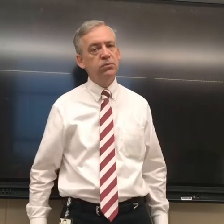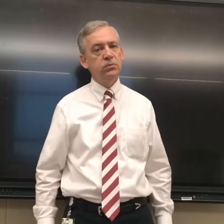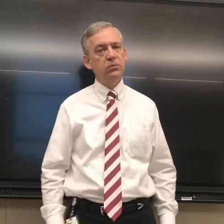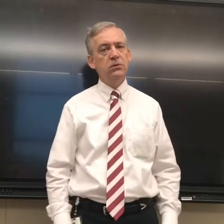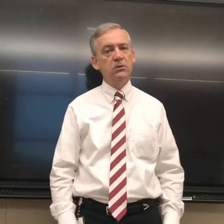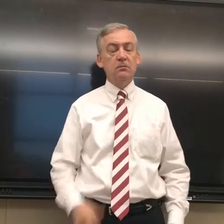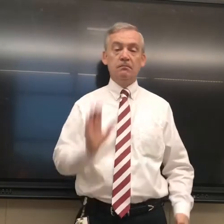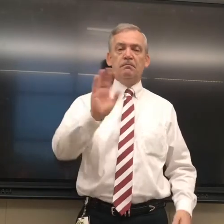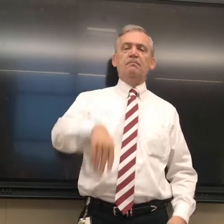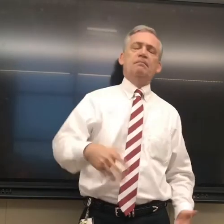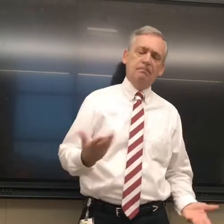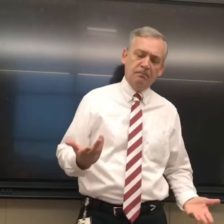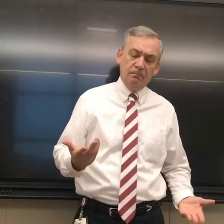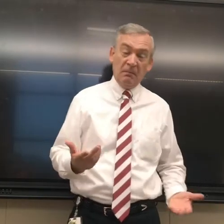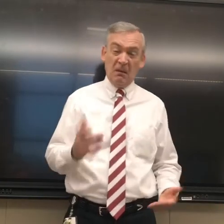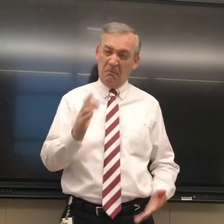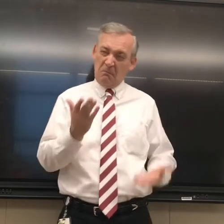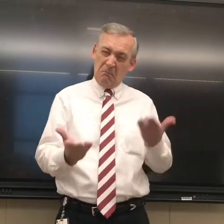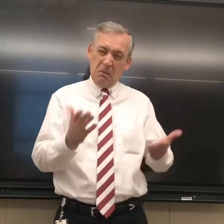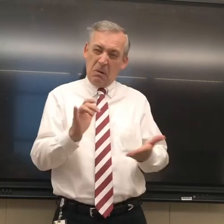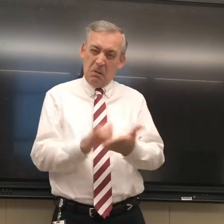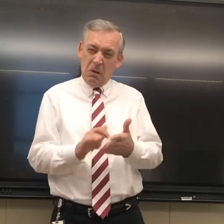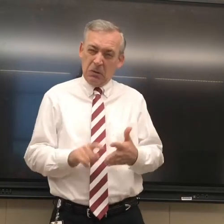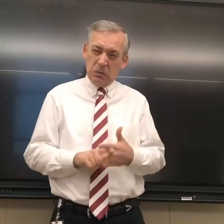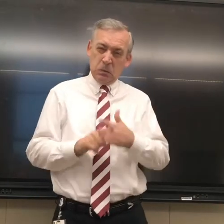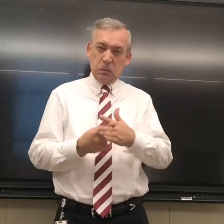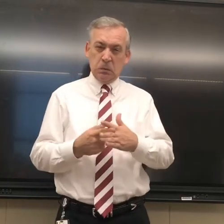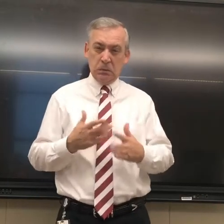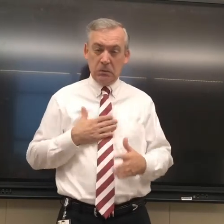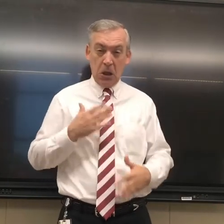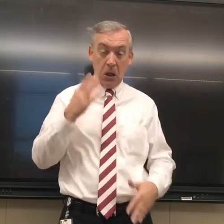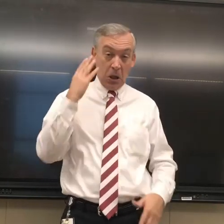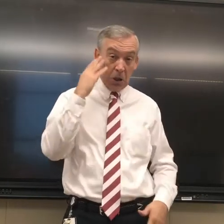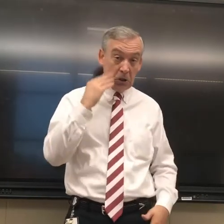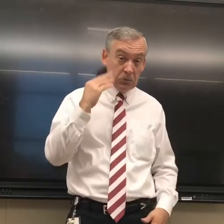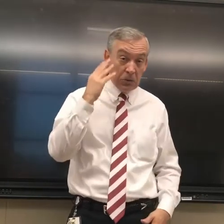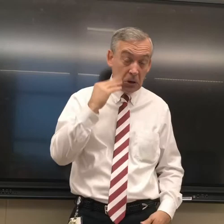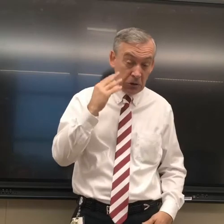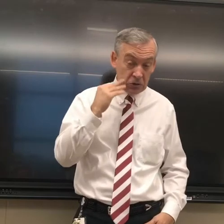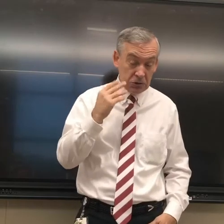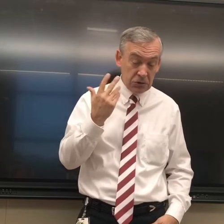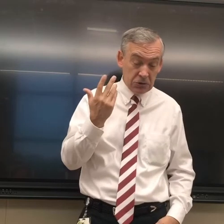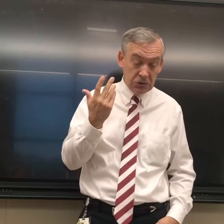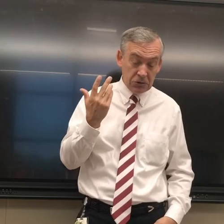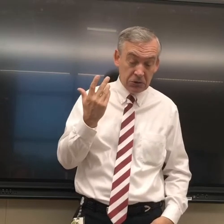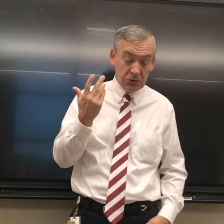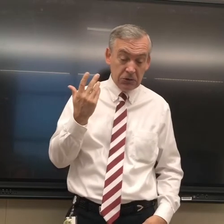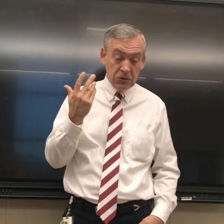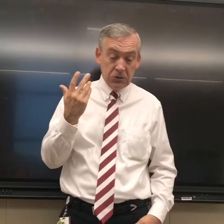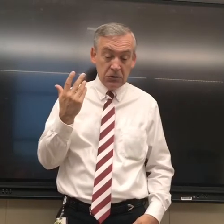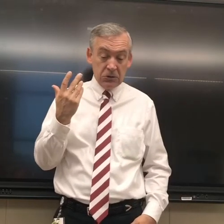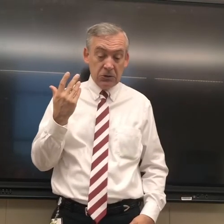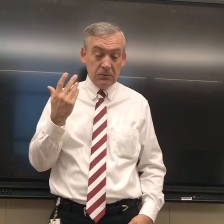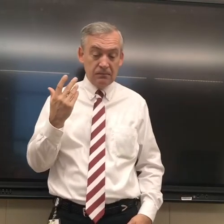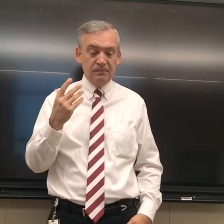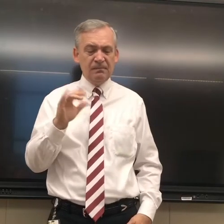Perhaps because it was the beginning of the experience that in some inexplicable way marked the end